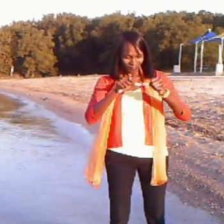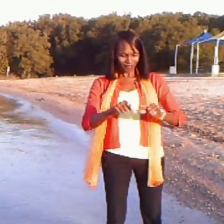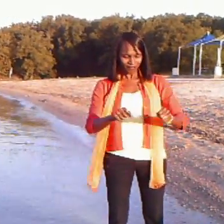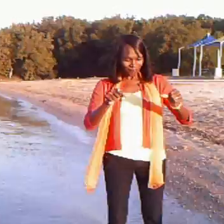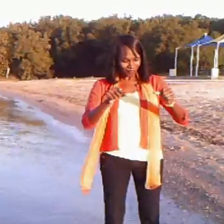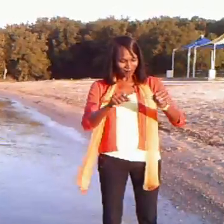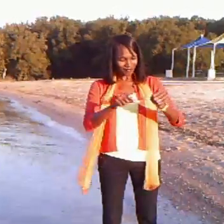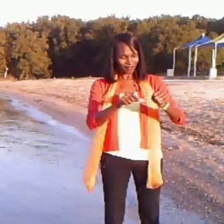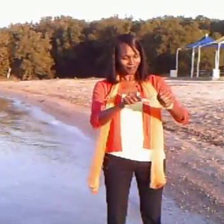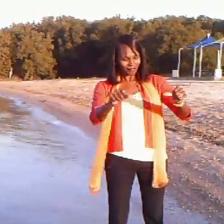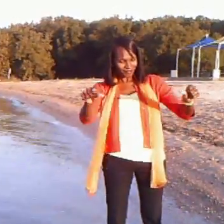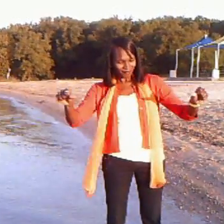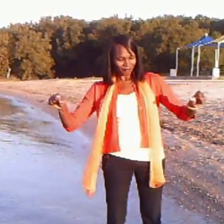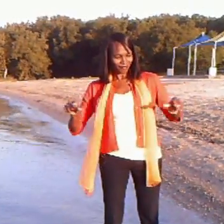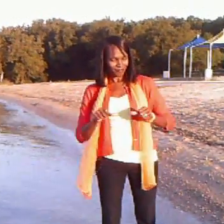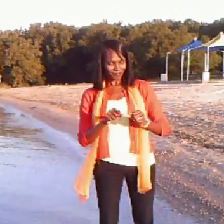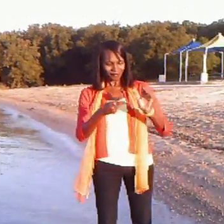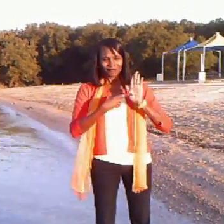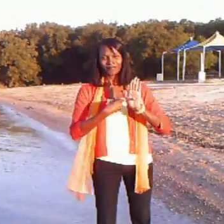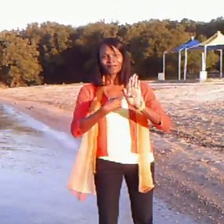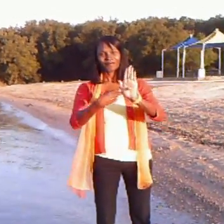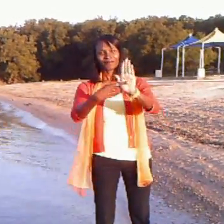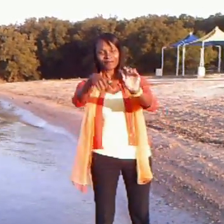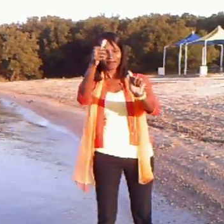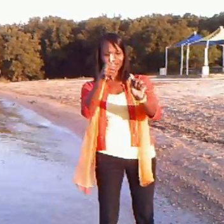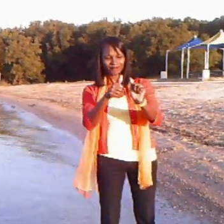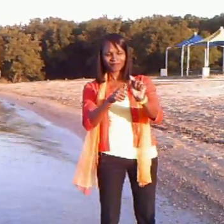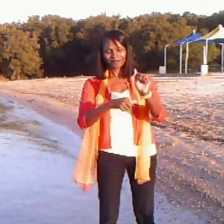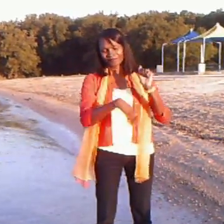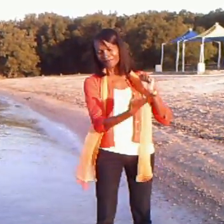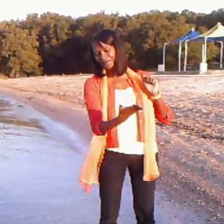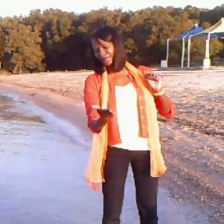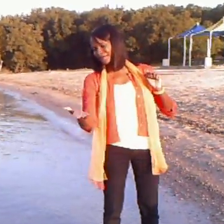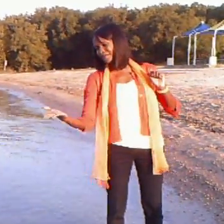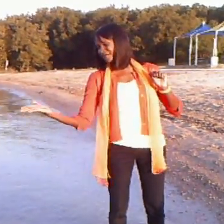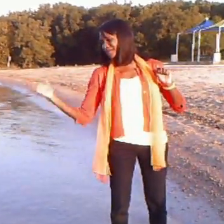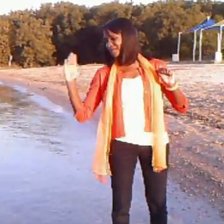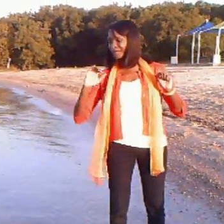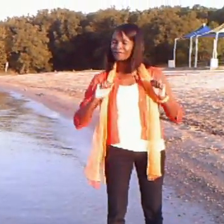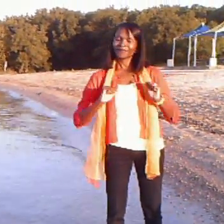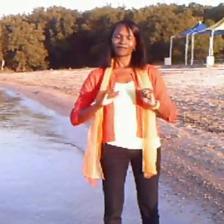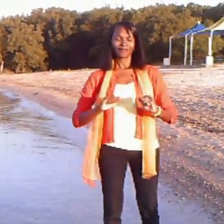I'll show you everything With arms while upon